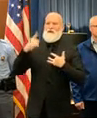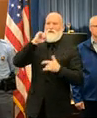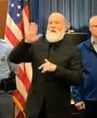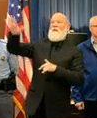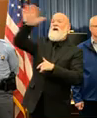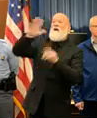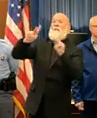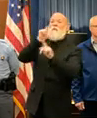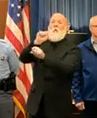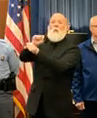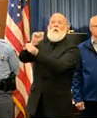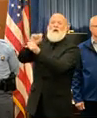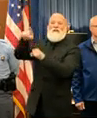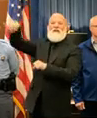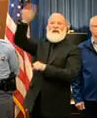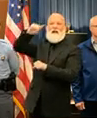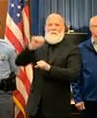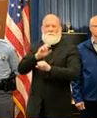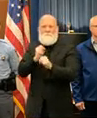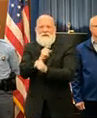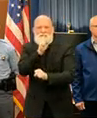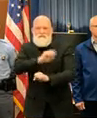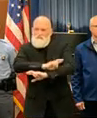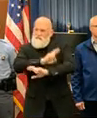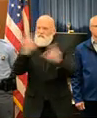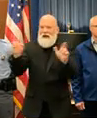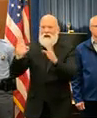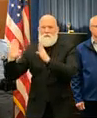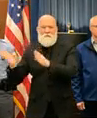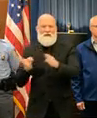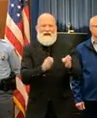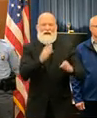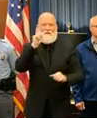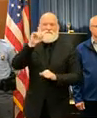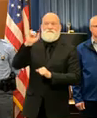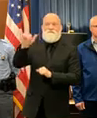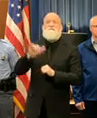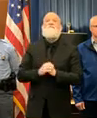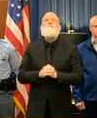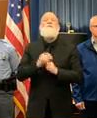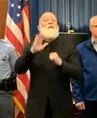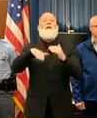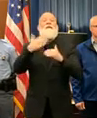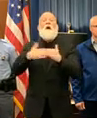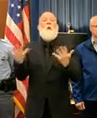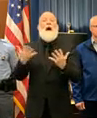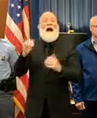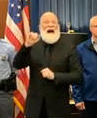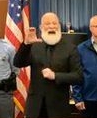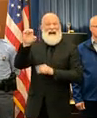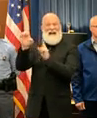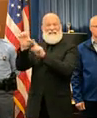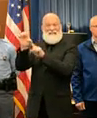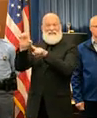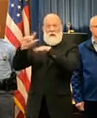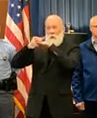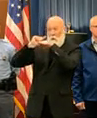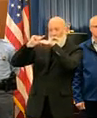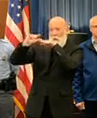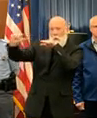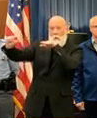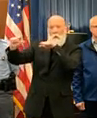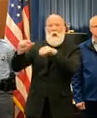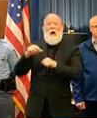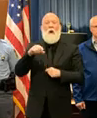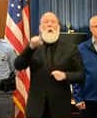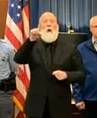There's also the possibility of a 1/4 inch of ice with this event, and that raises a lot of concerns for road travel. So DOT